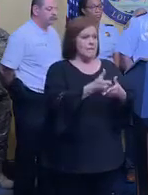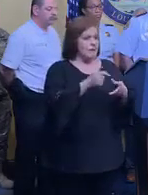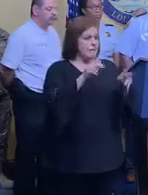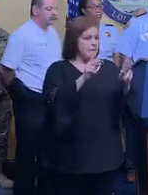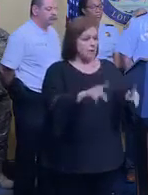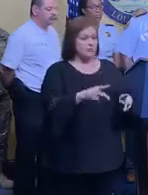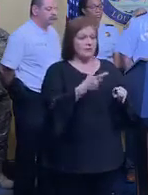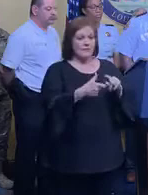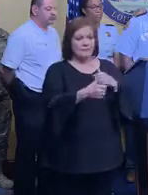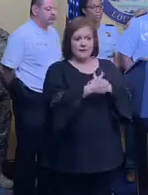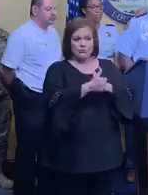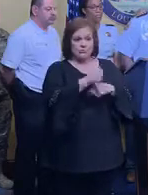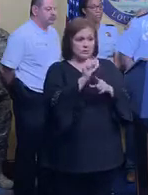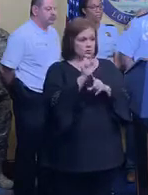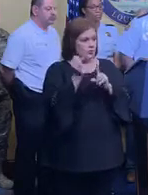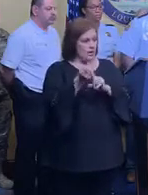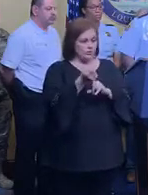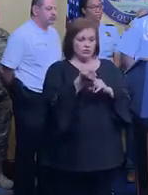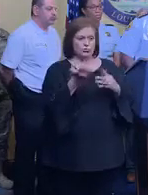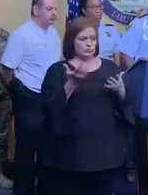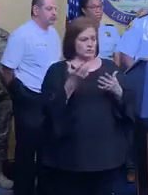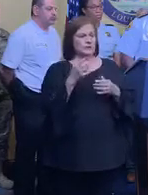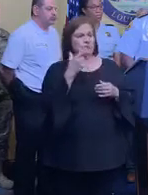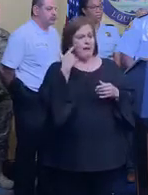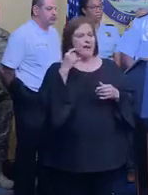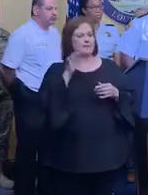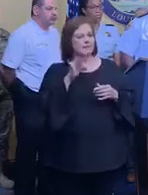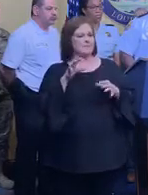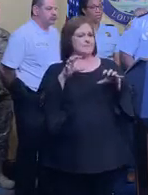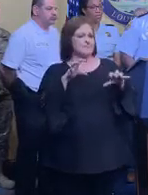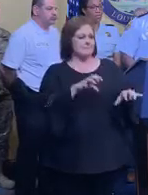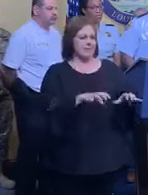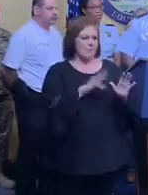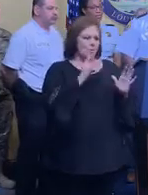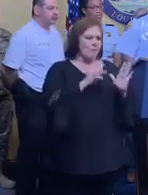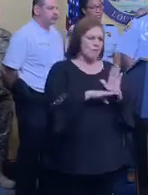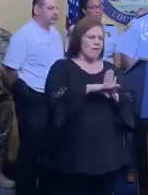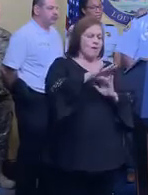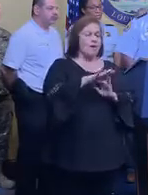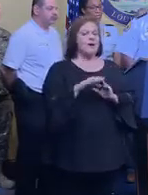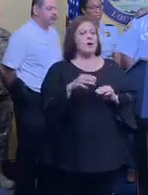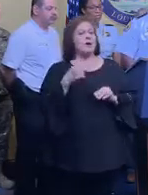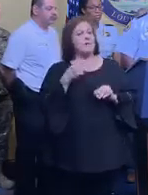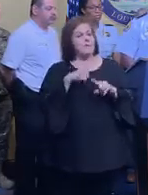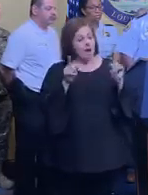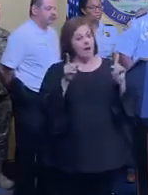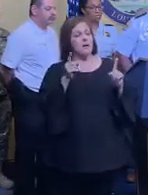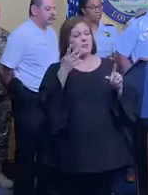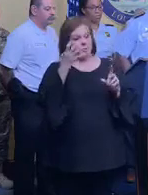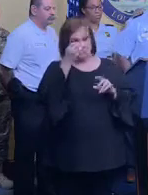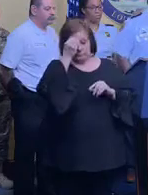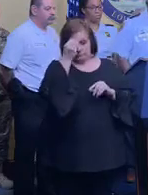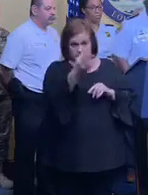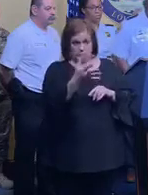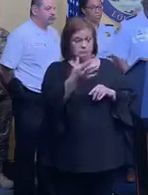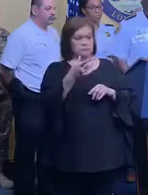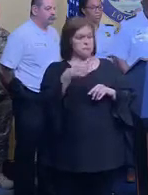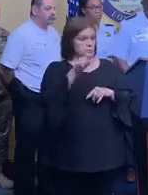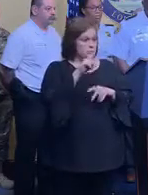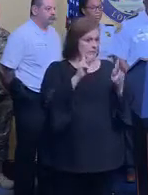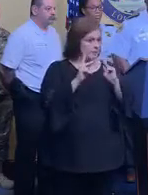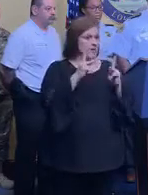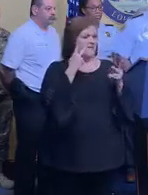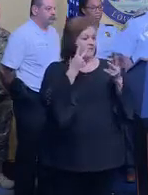from their vehicles during these mornings' heavy rains. With that being the case, we want to remind our residents and visitors